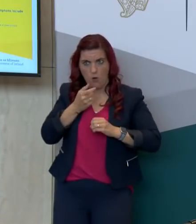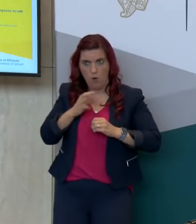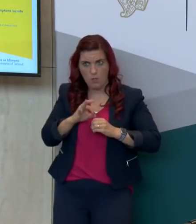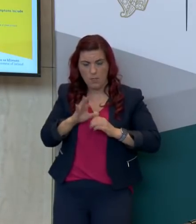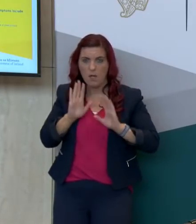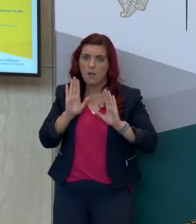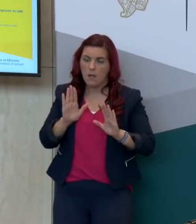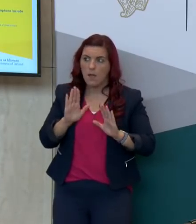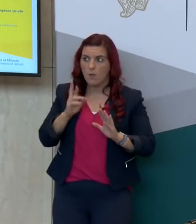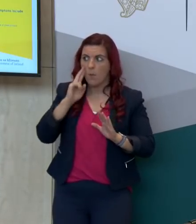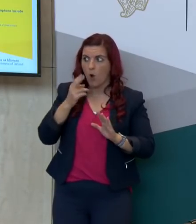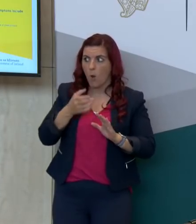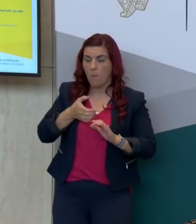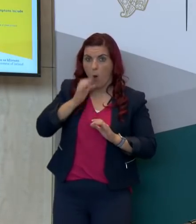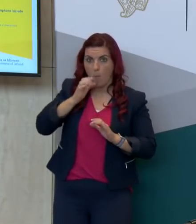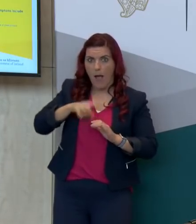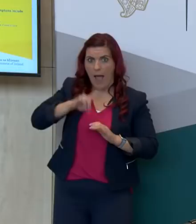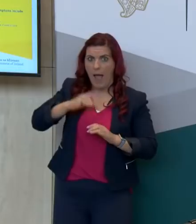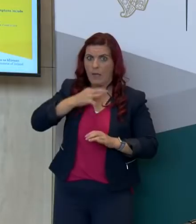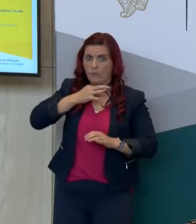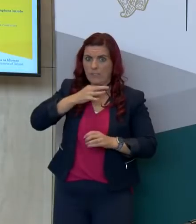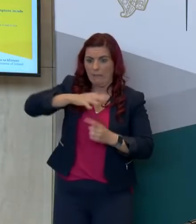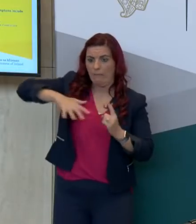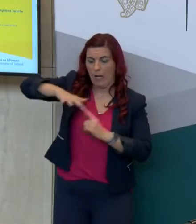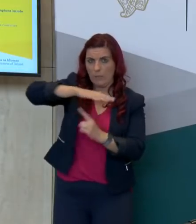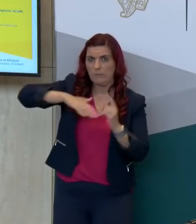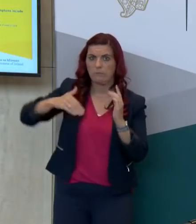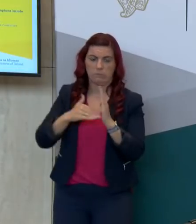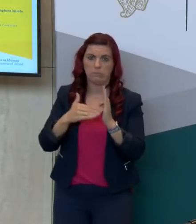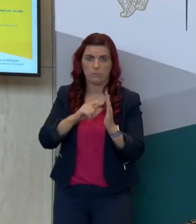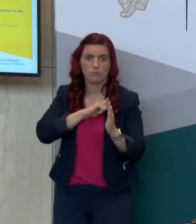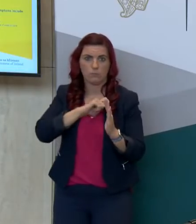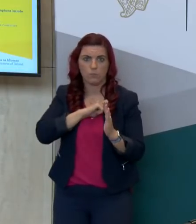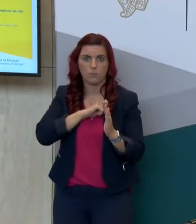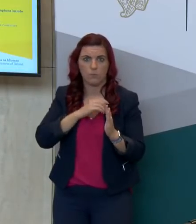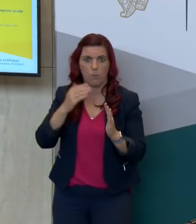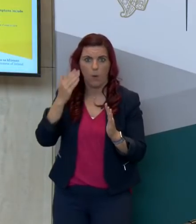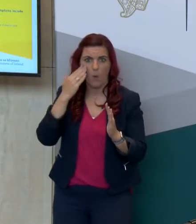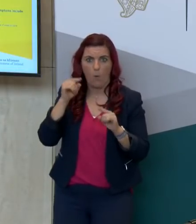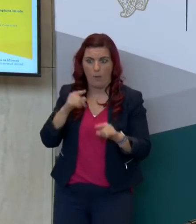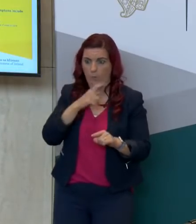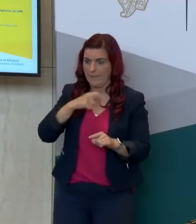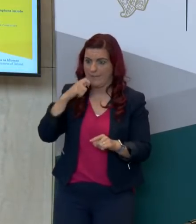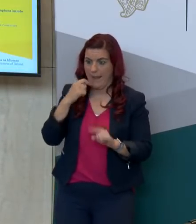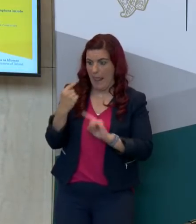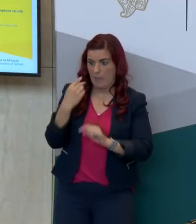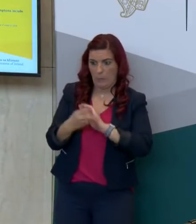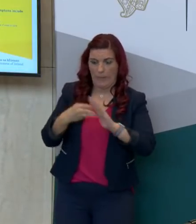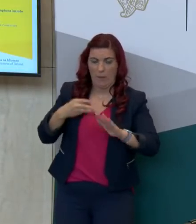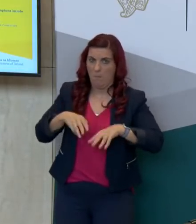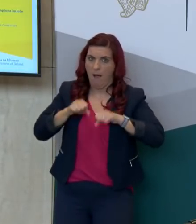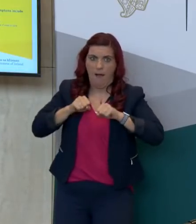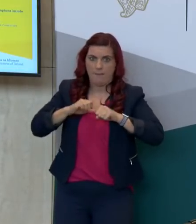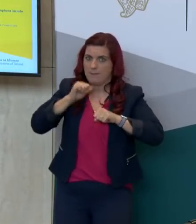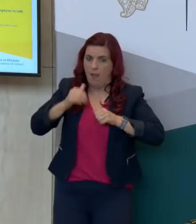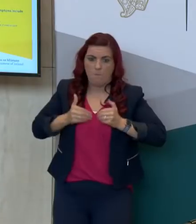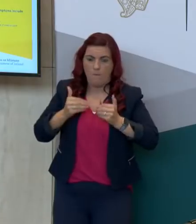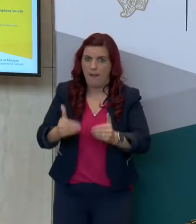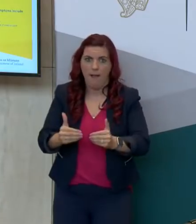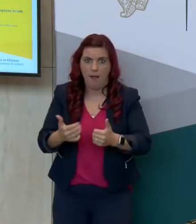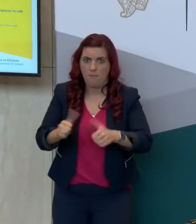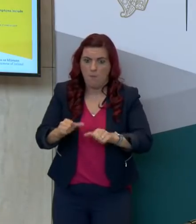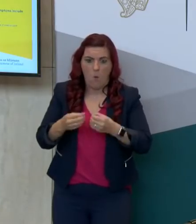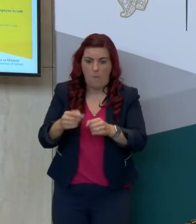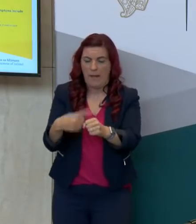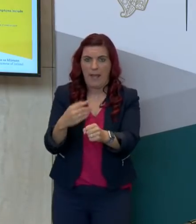Pubs are one of the highest risk environments. There's no getting away from that. It's the reason that we paused last week when we were concerned about the